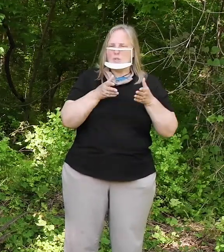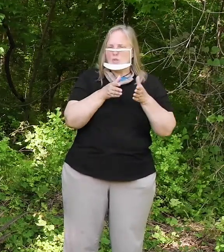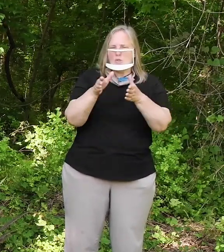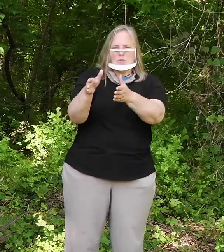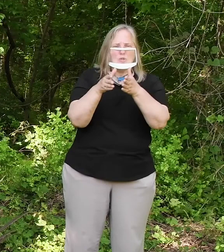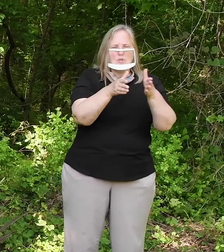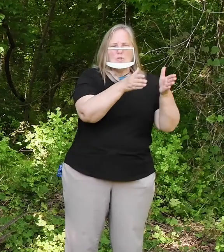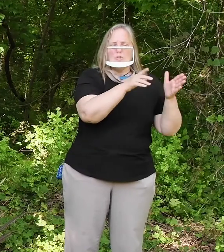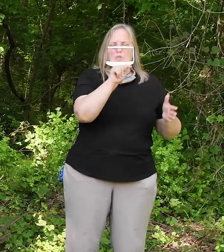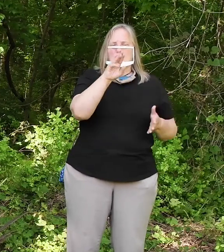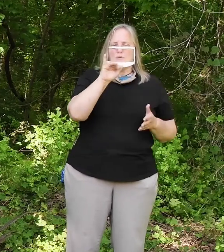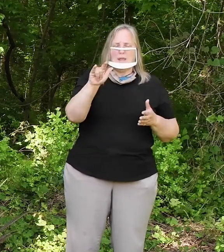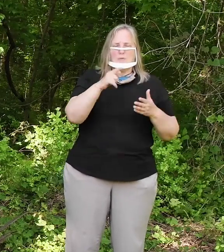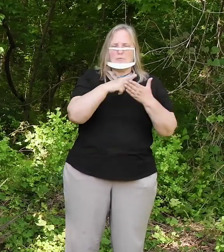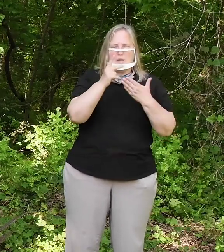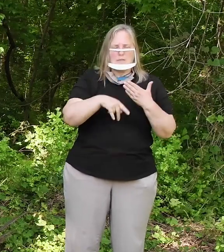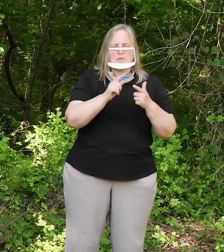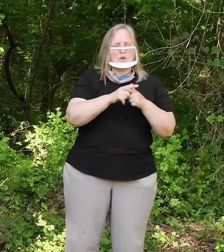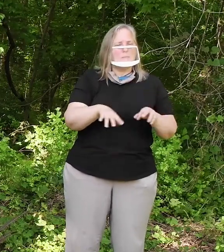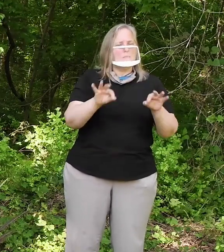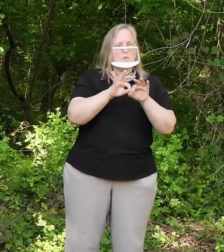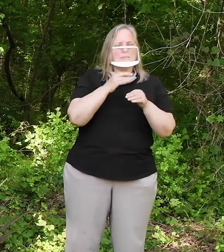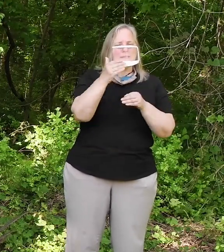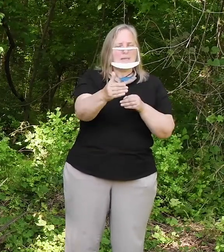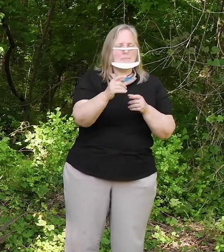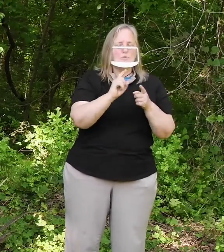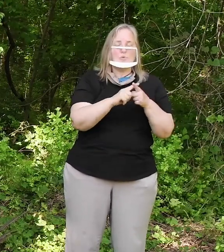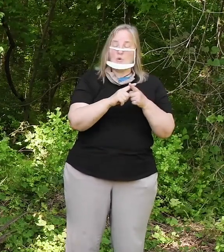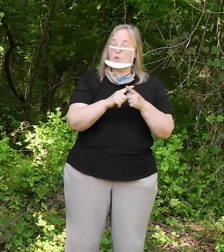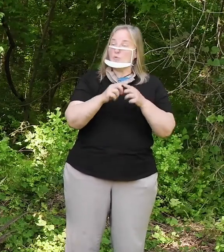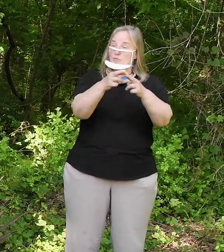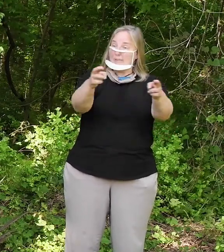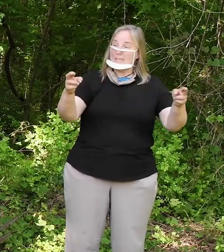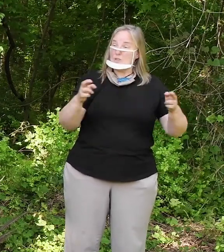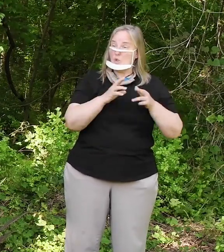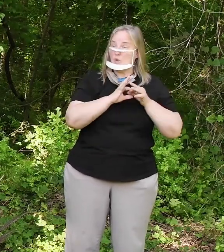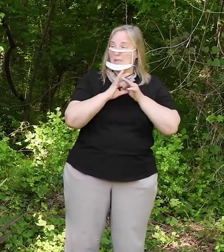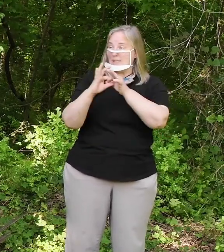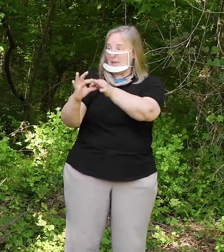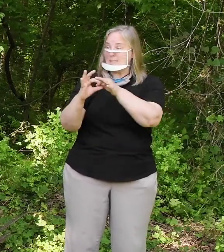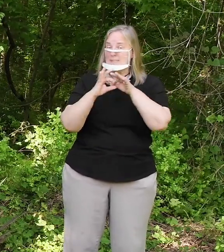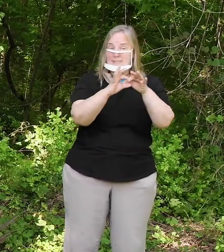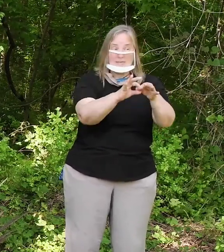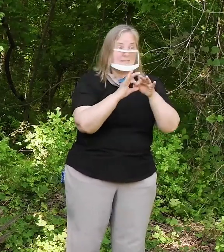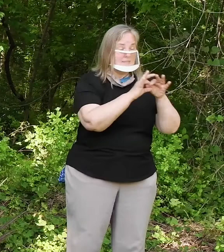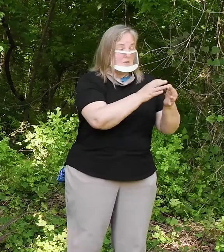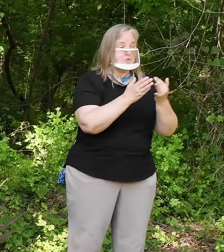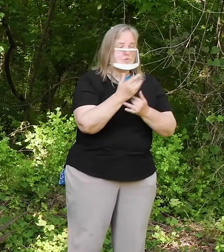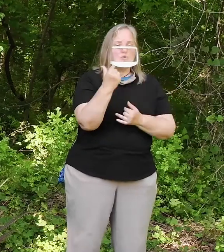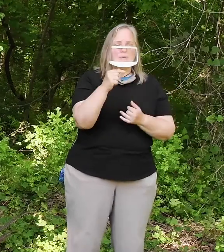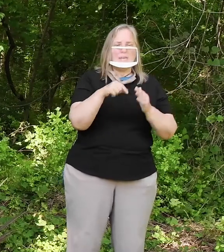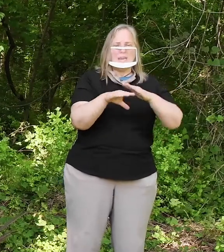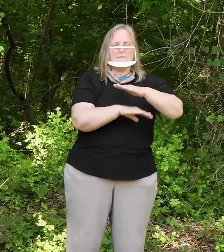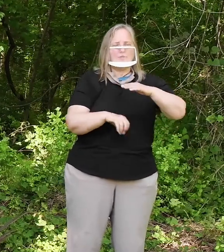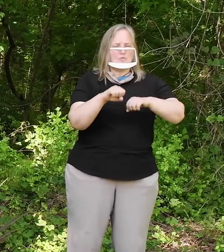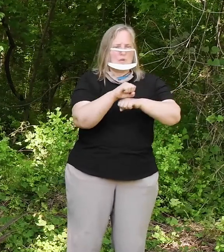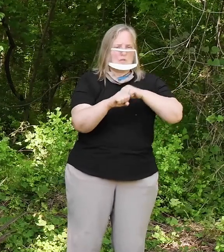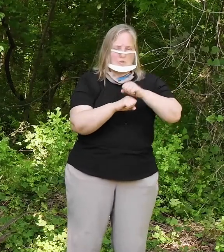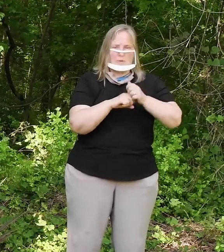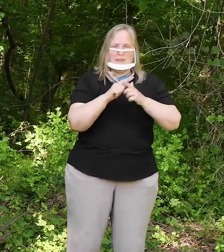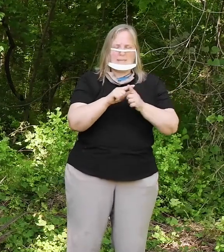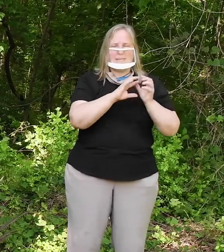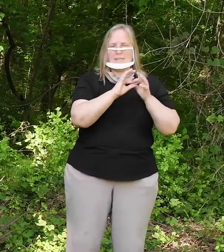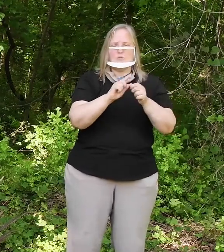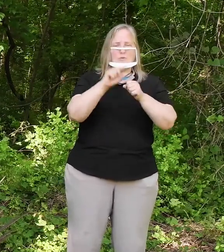step toward regional connectivity through our green infrastructure, connecting to the vision for